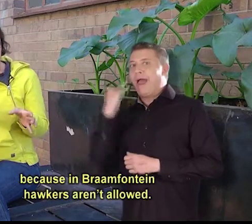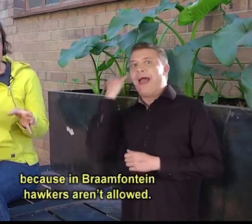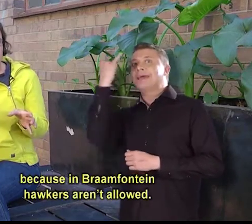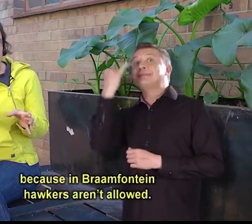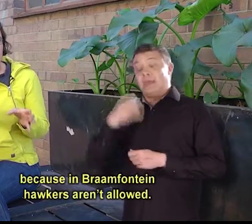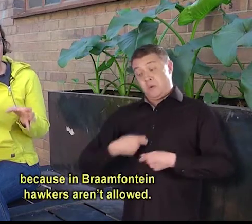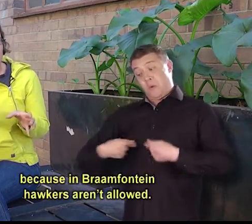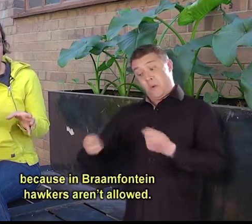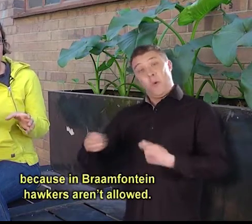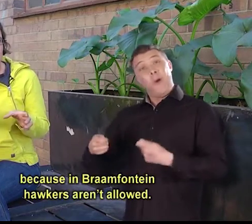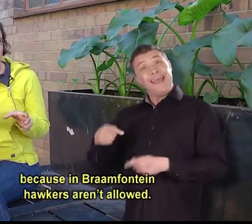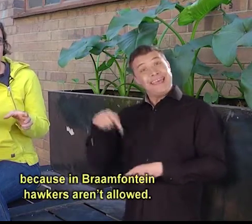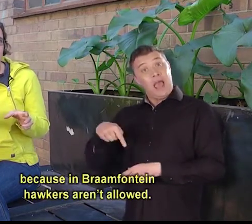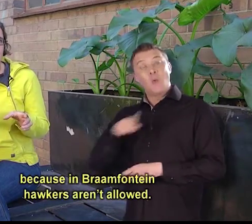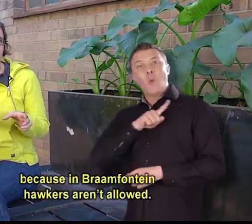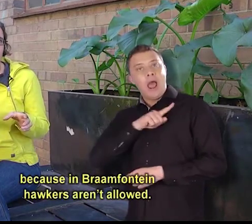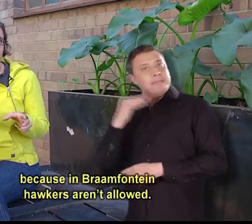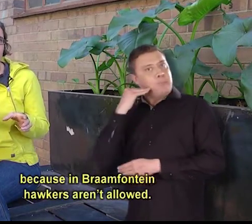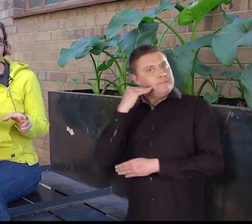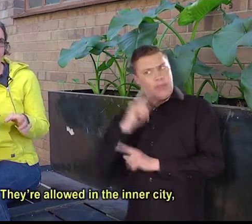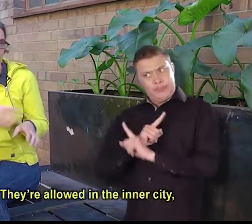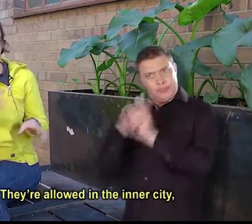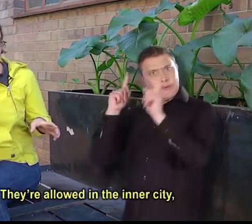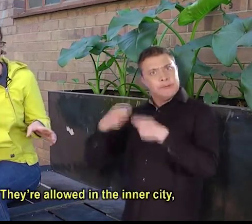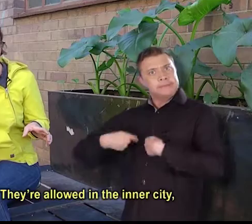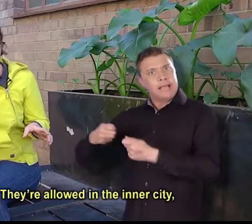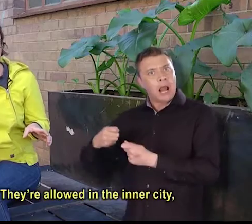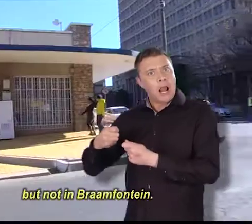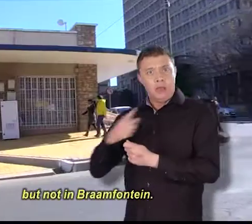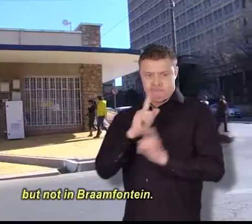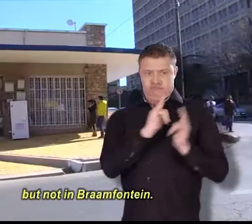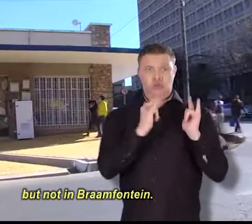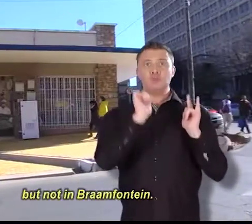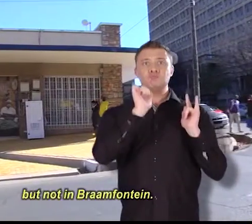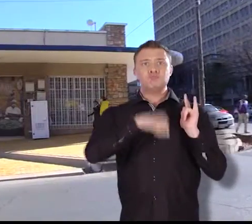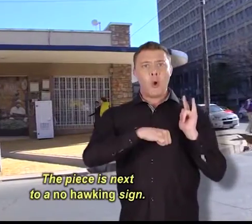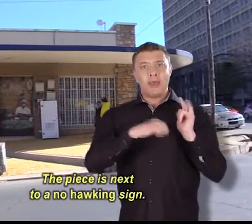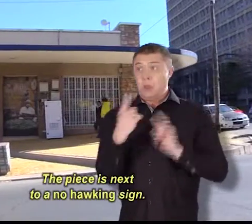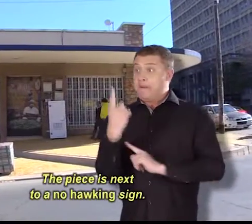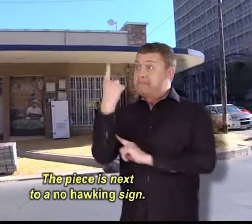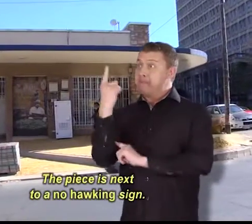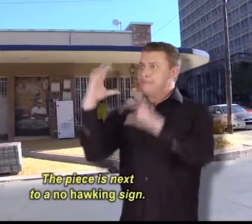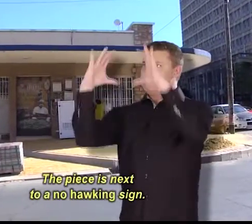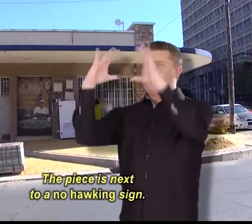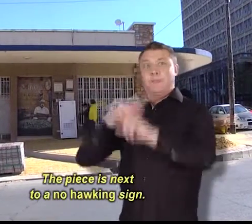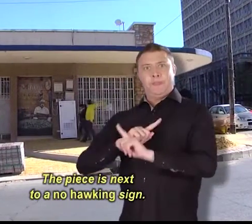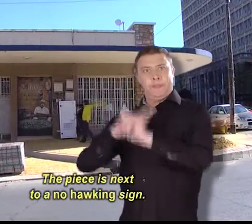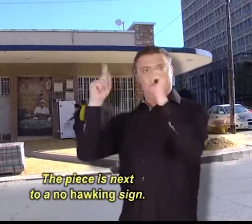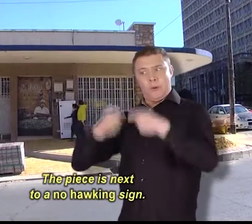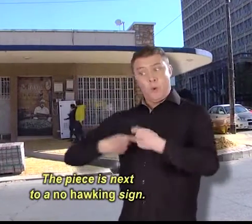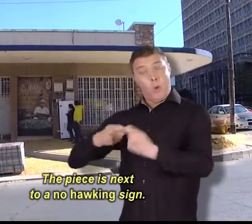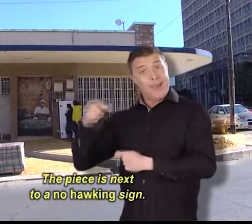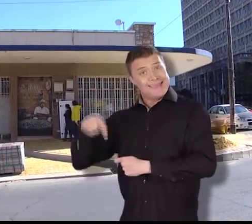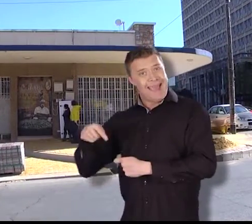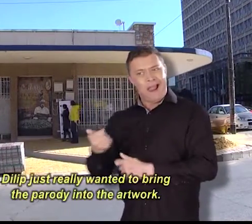in Braamfontein, hawkers aren't allowed to sit on the pavement. They're allowed in the inner city, but not there. And it was right next to a no